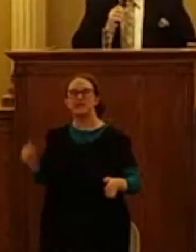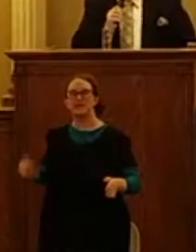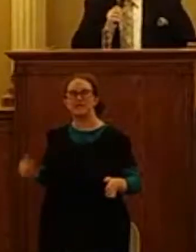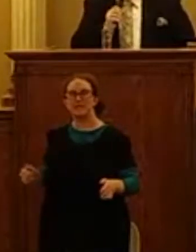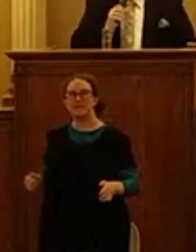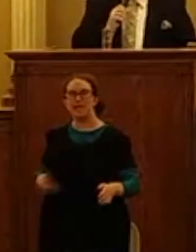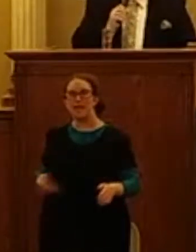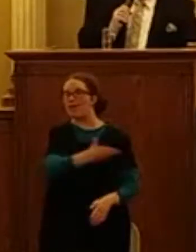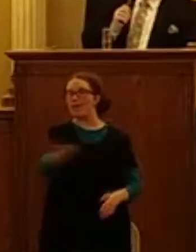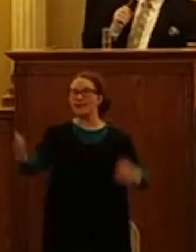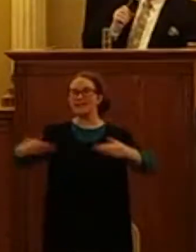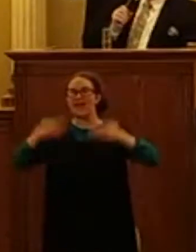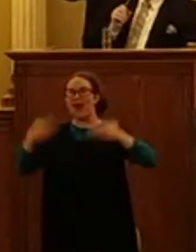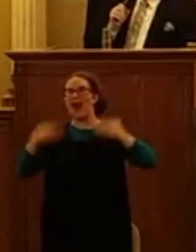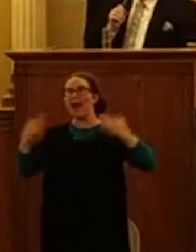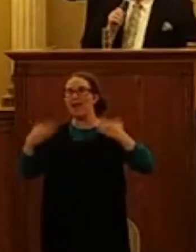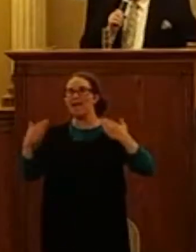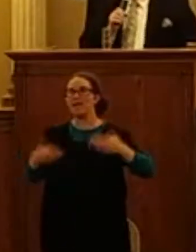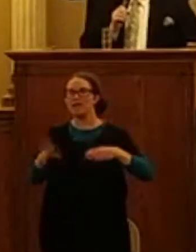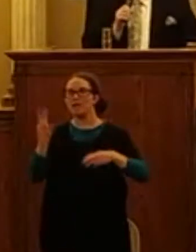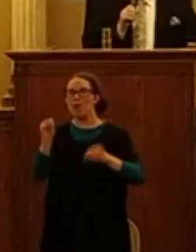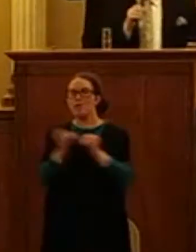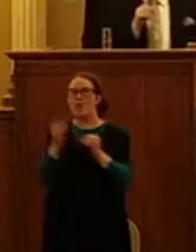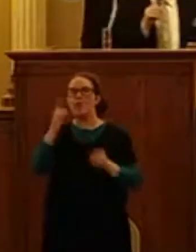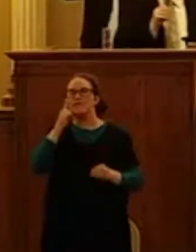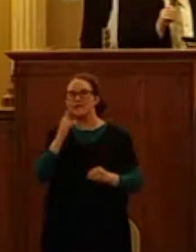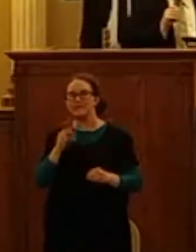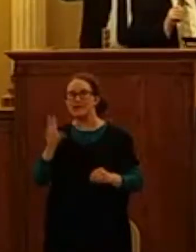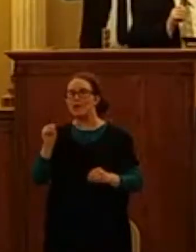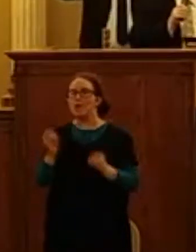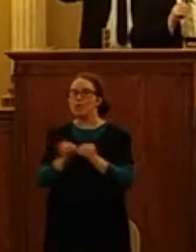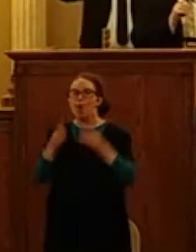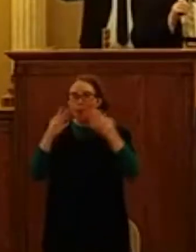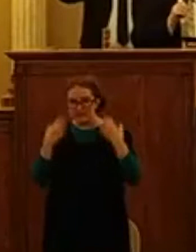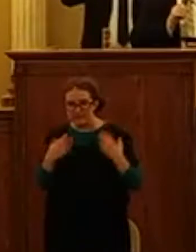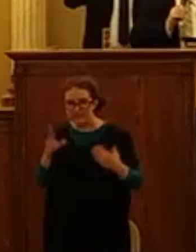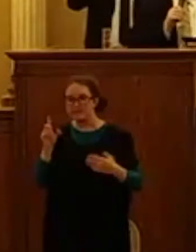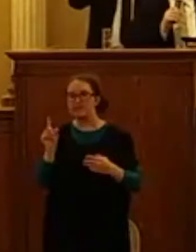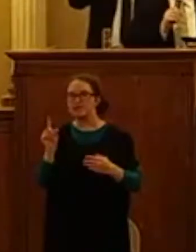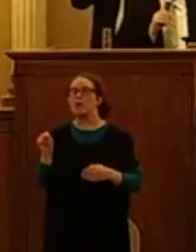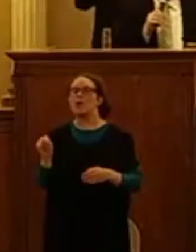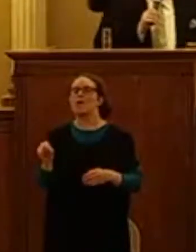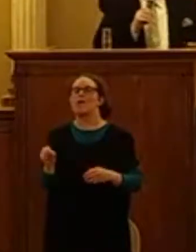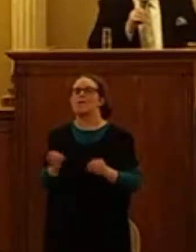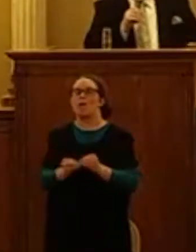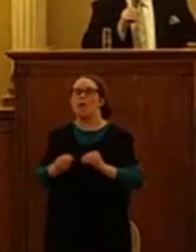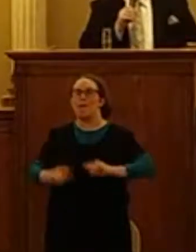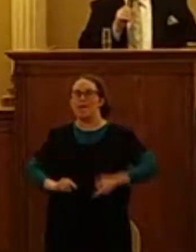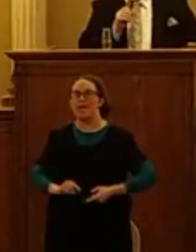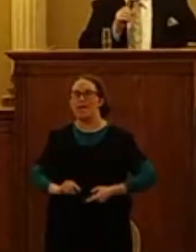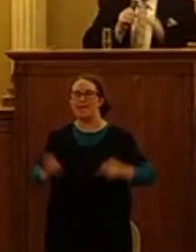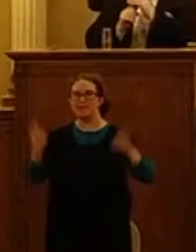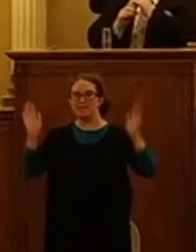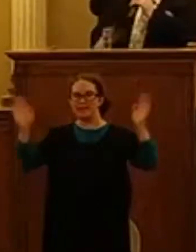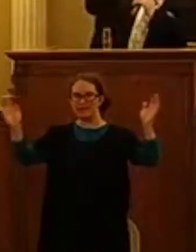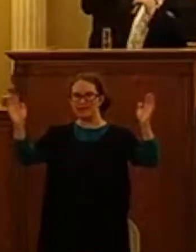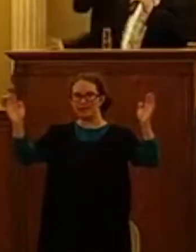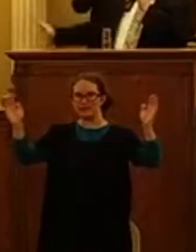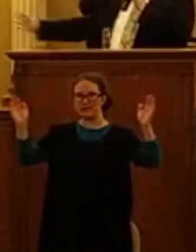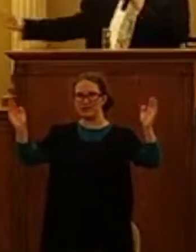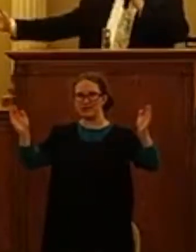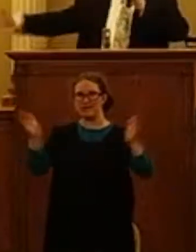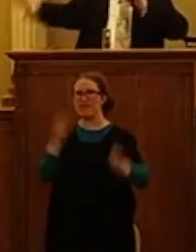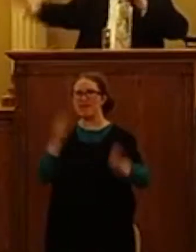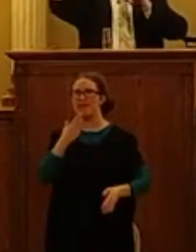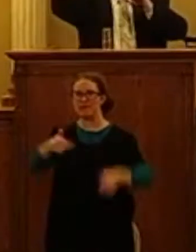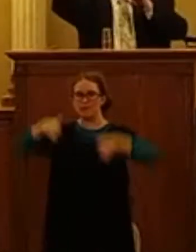gold? Anybody excited about no more tears, no more sorrow, no more pain? Hallelujah.